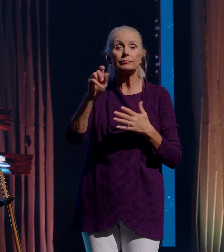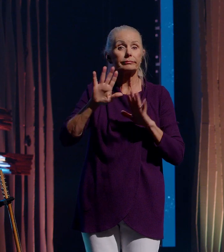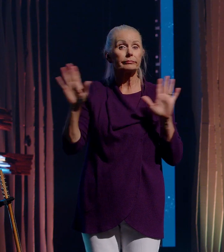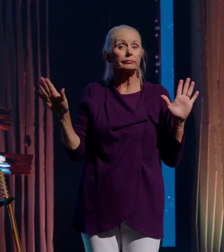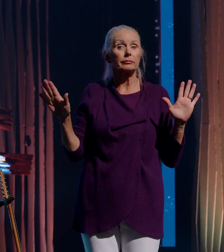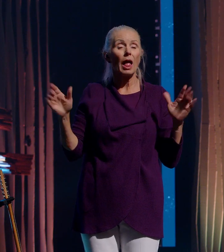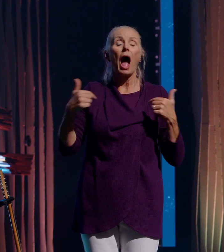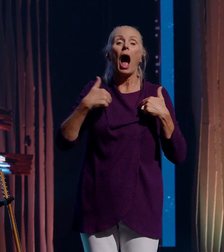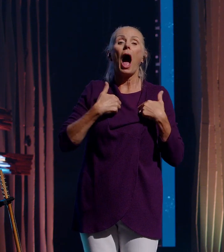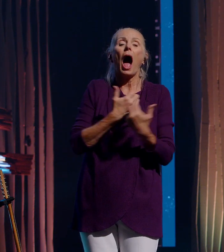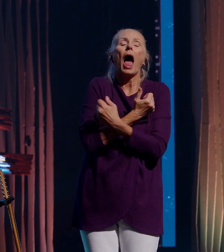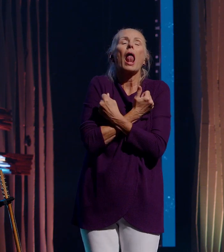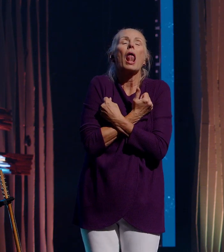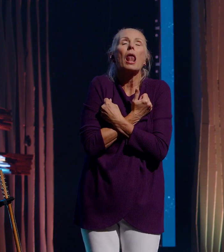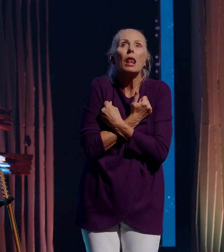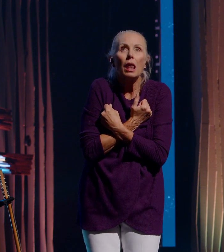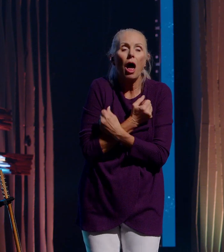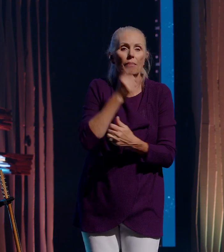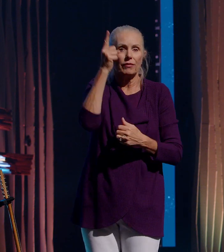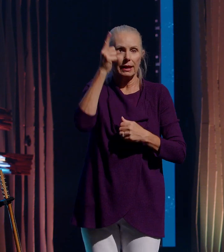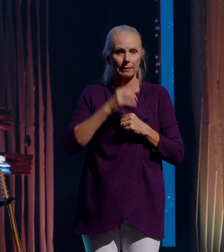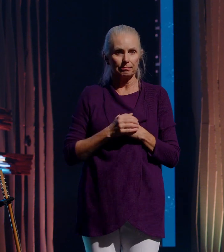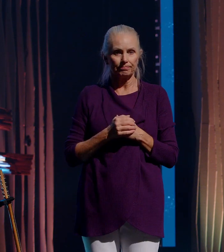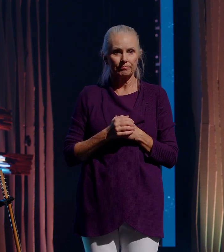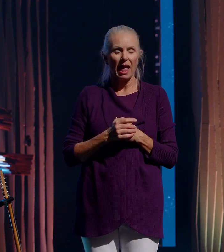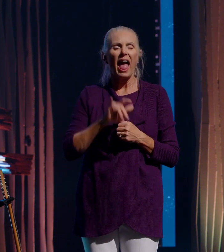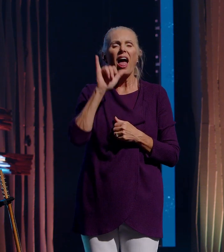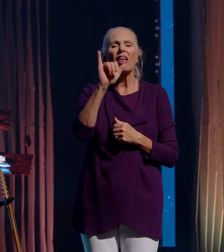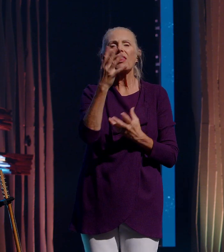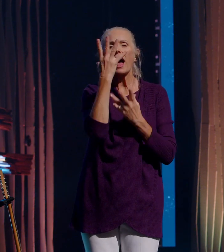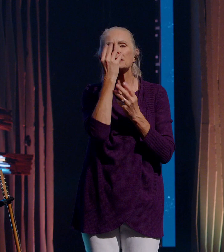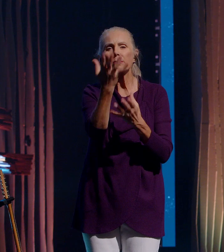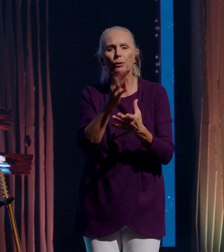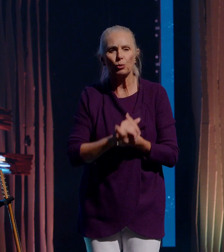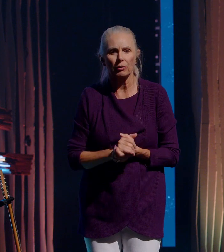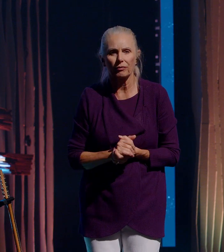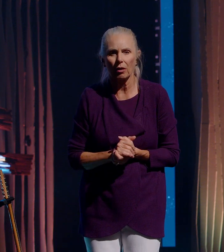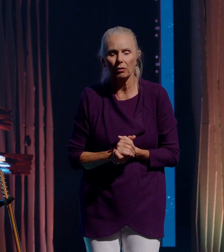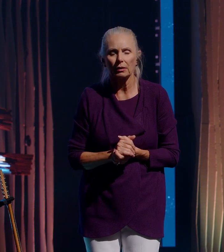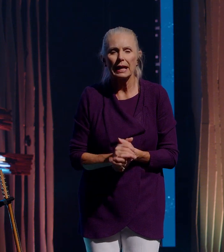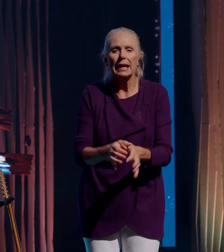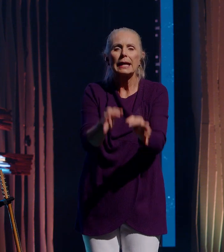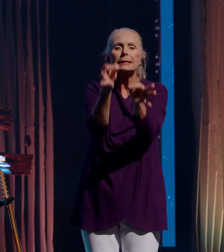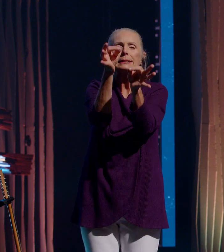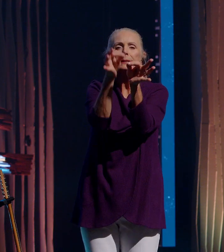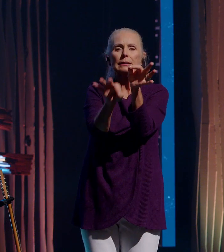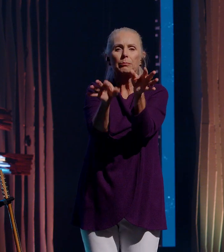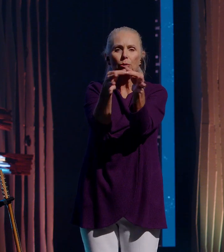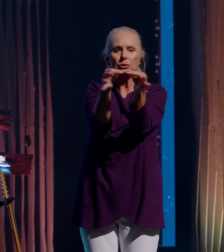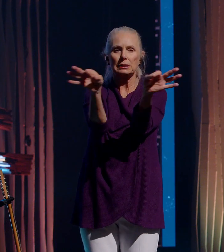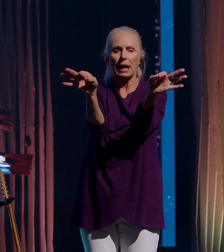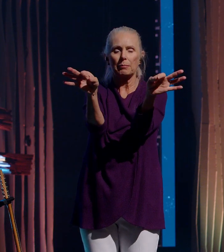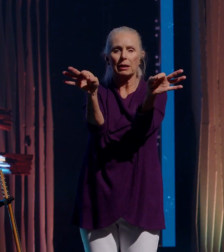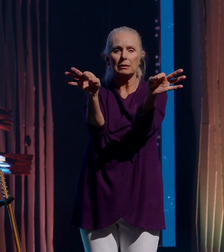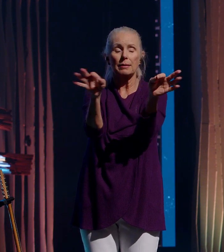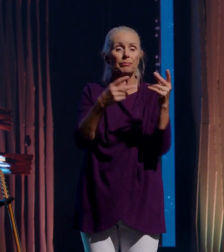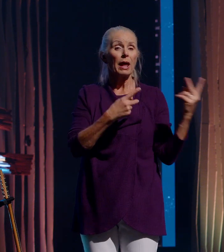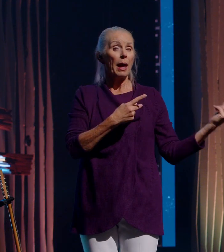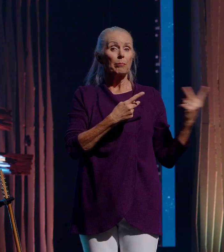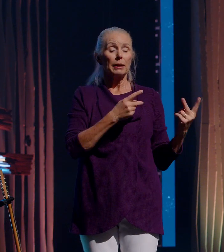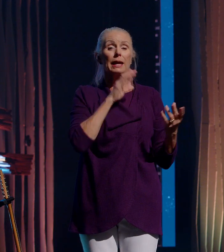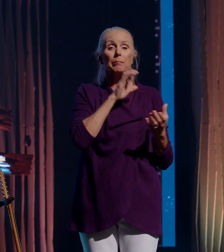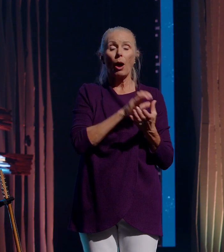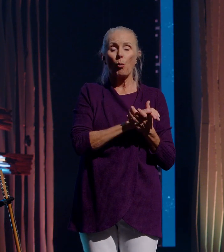I love him. And there's something so beautiful about that simple statement. You know, my wife, Haley,